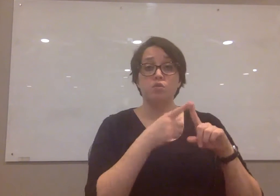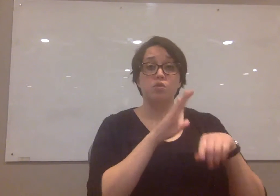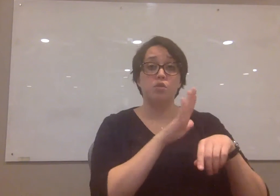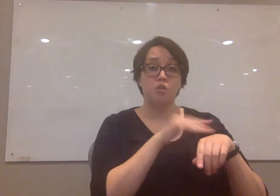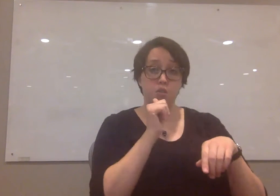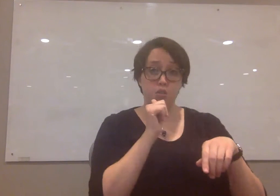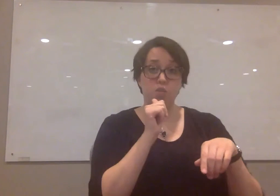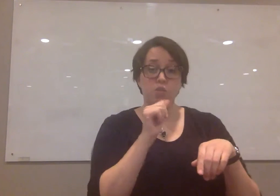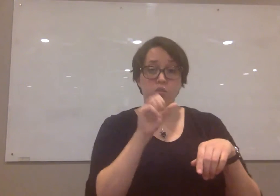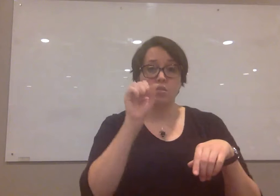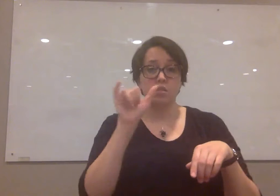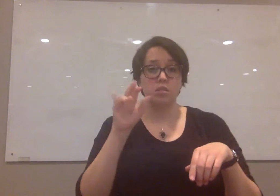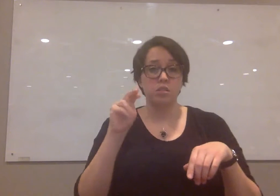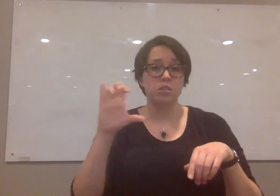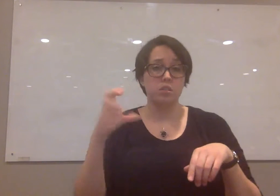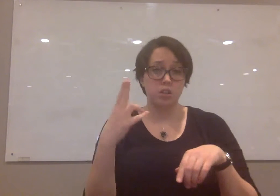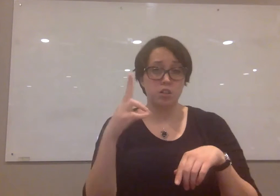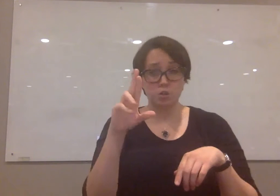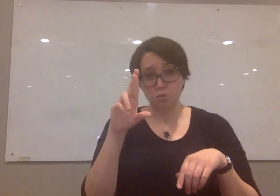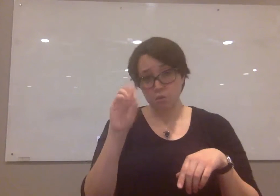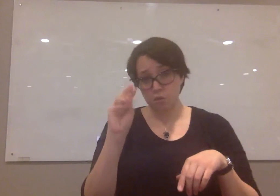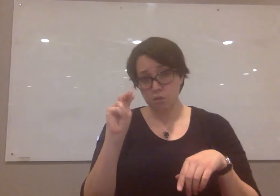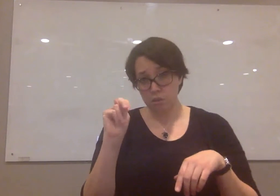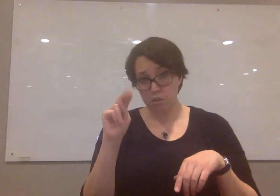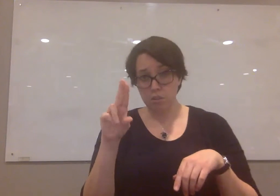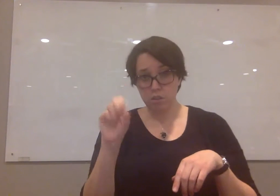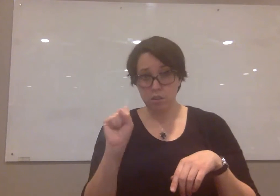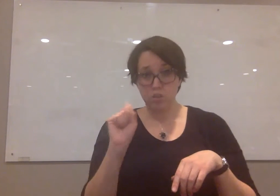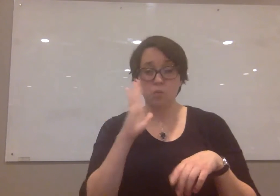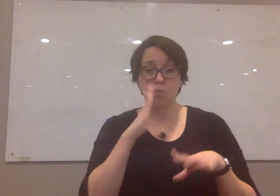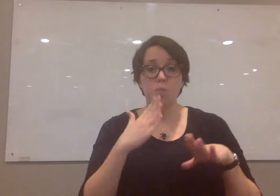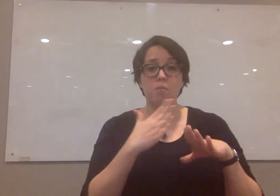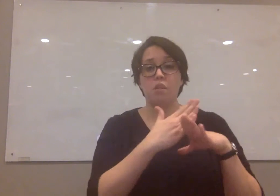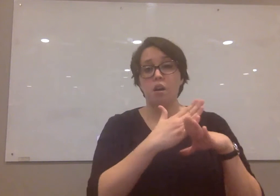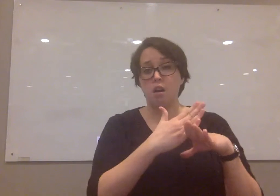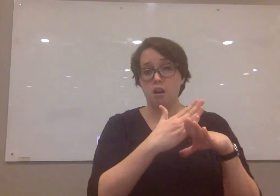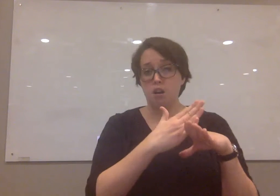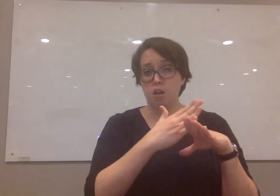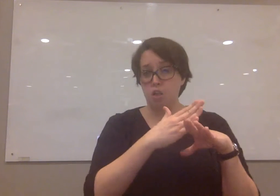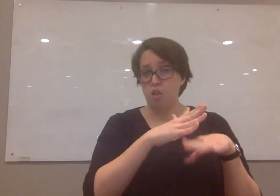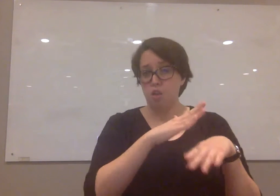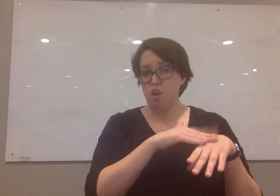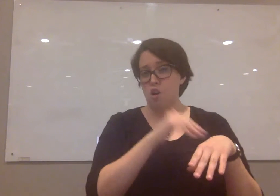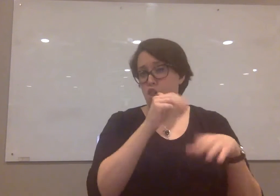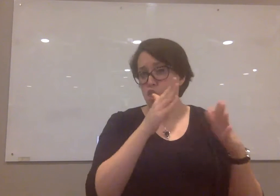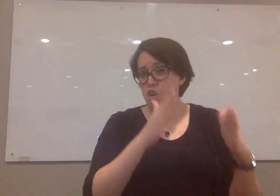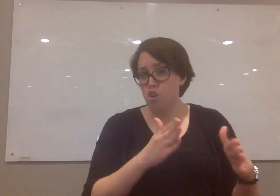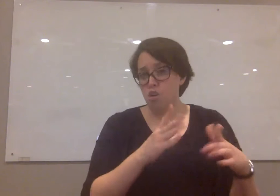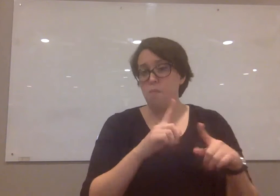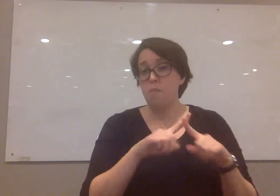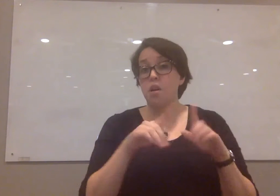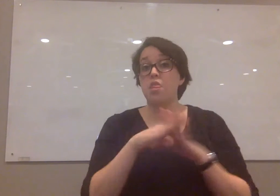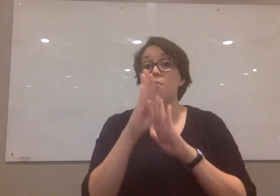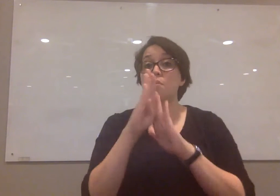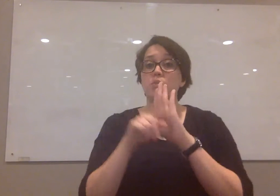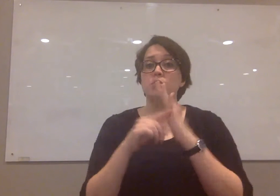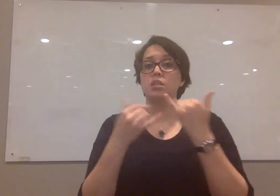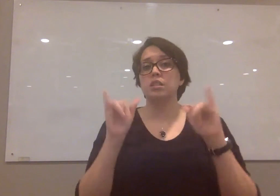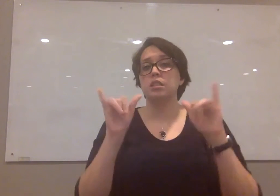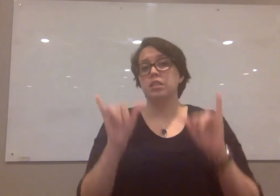in the sense that it'll block the caller. But in the background, it's still the normal distributed Erlang distributed